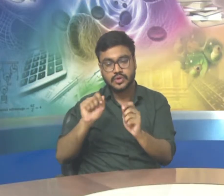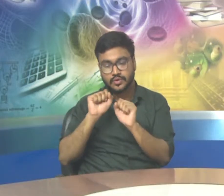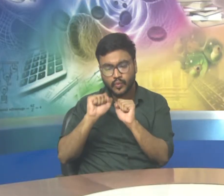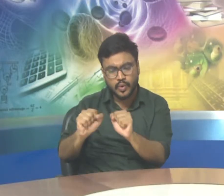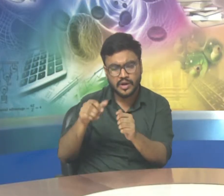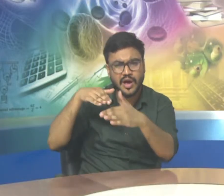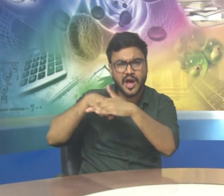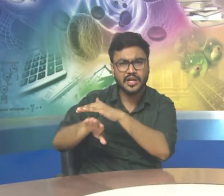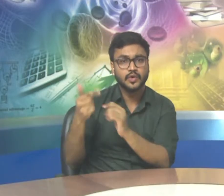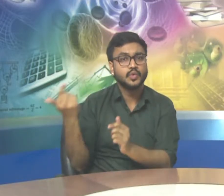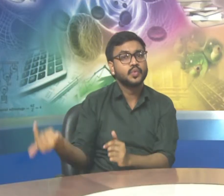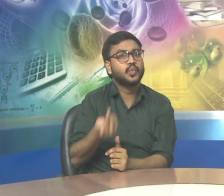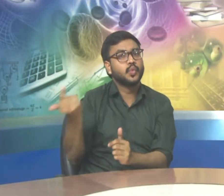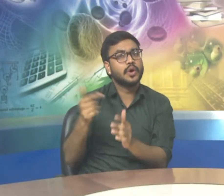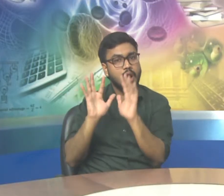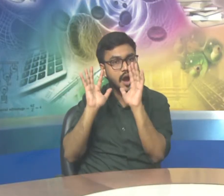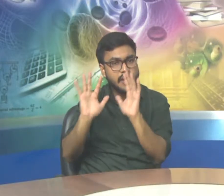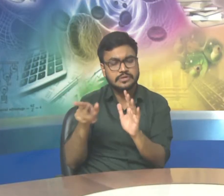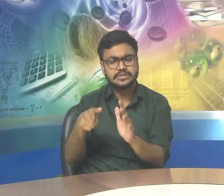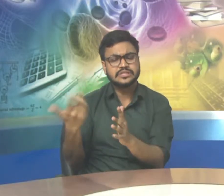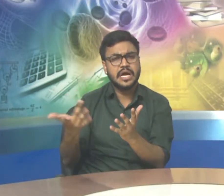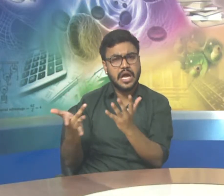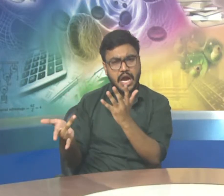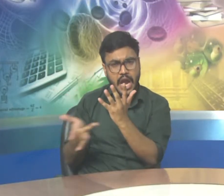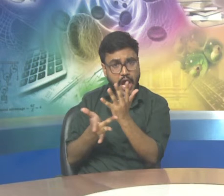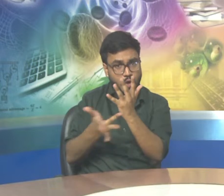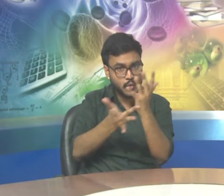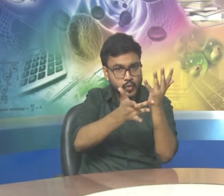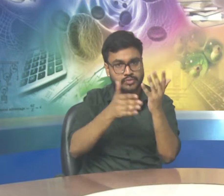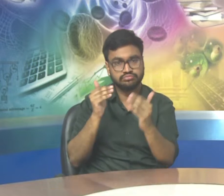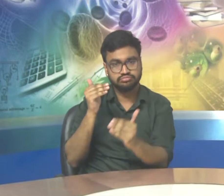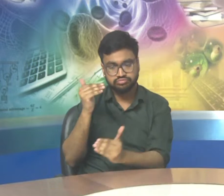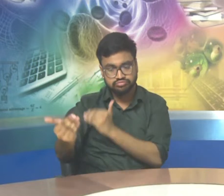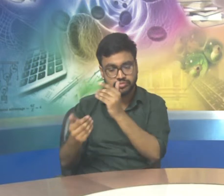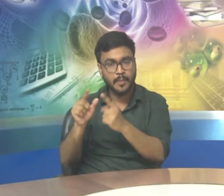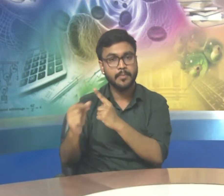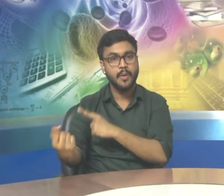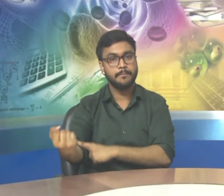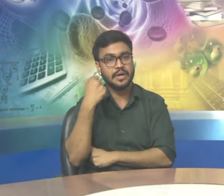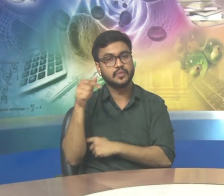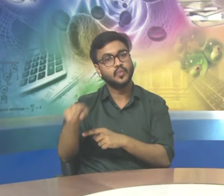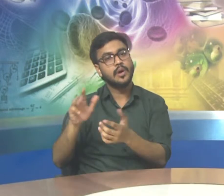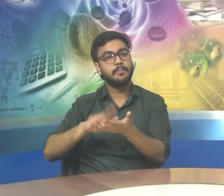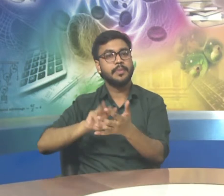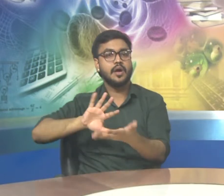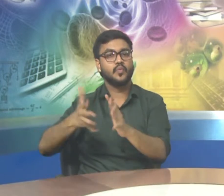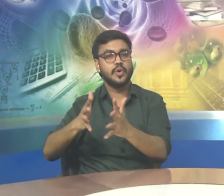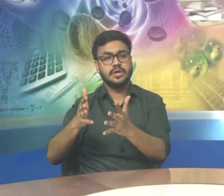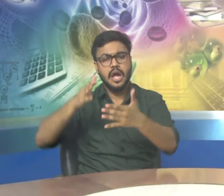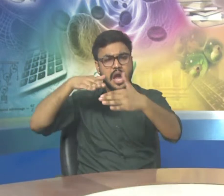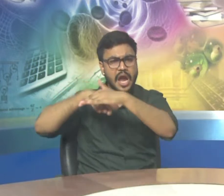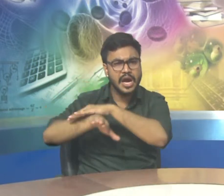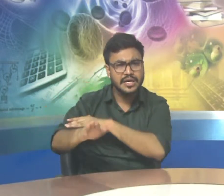They are vary from human power, and it is measured in watts,